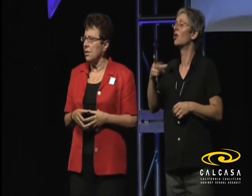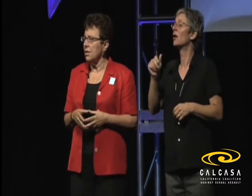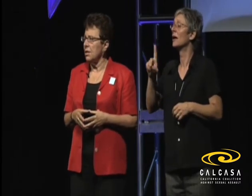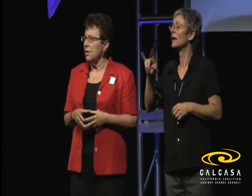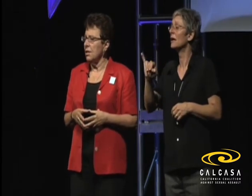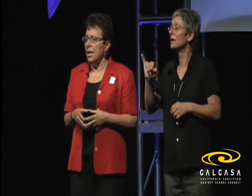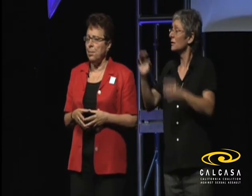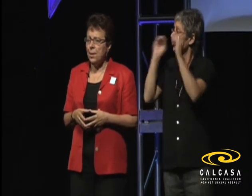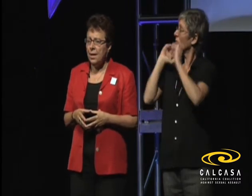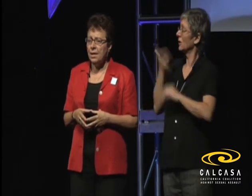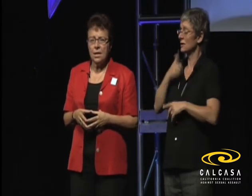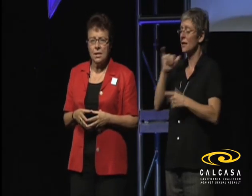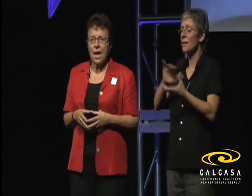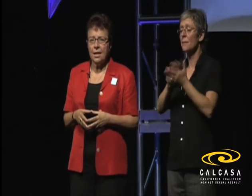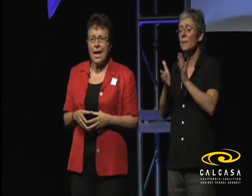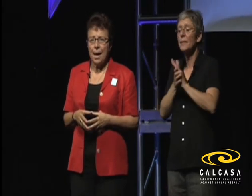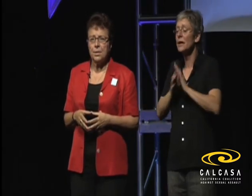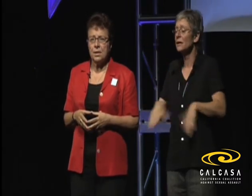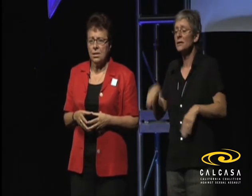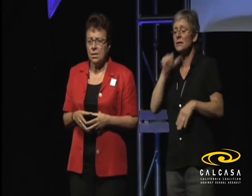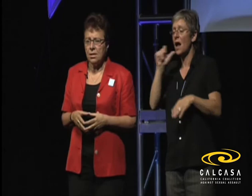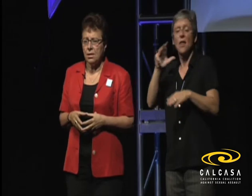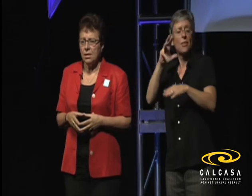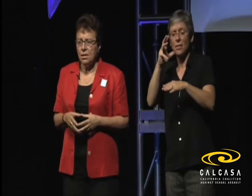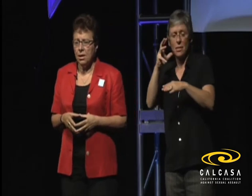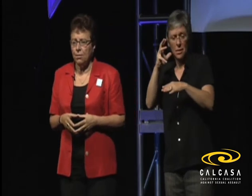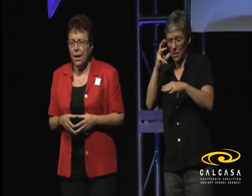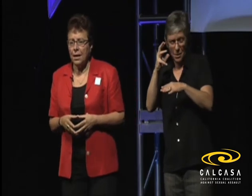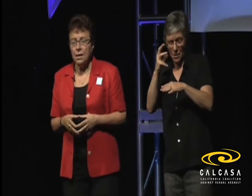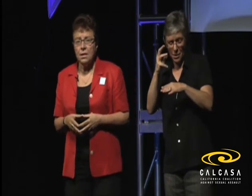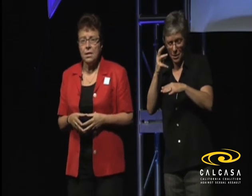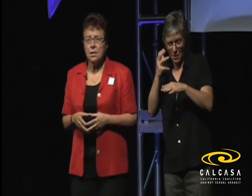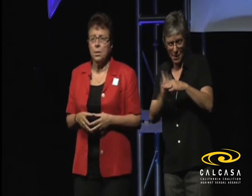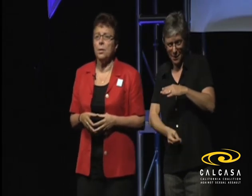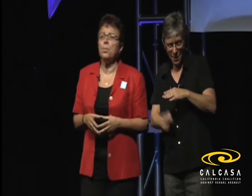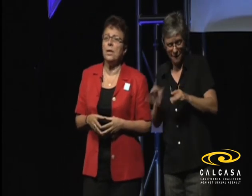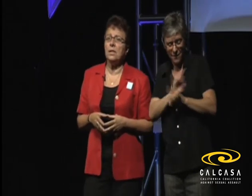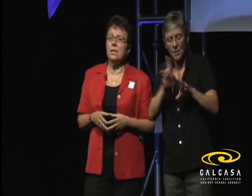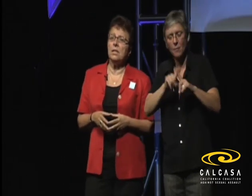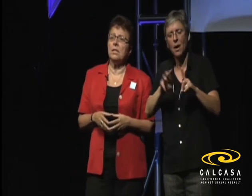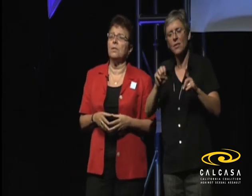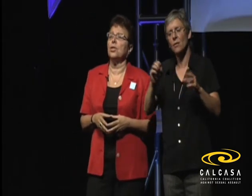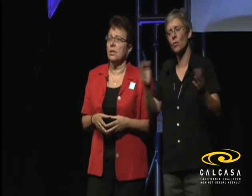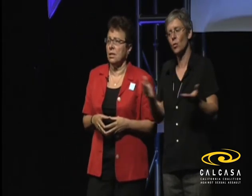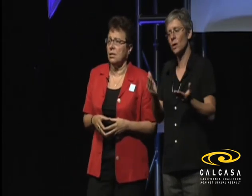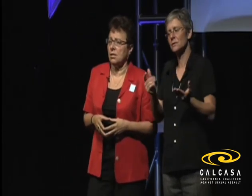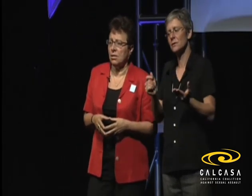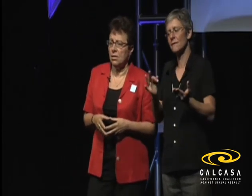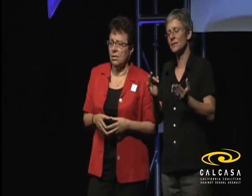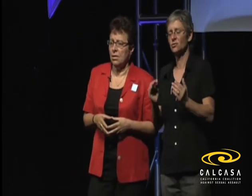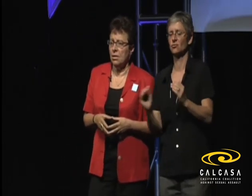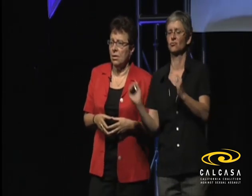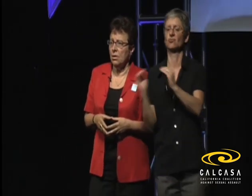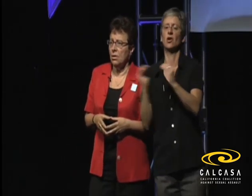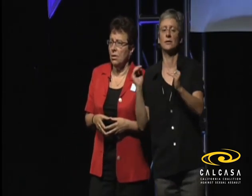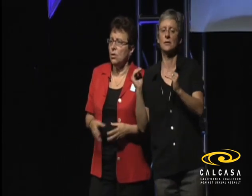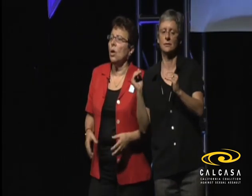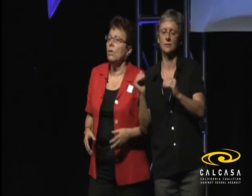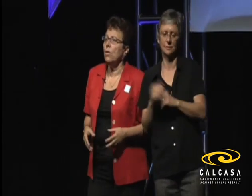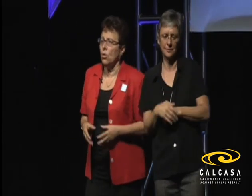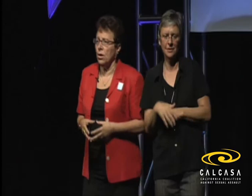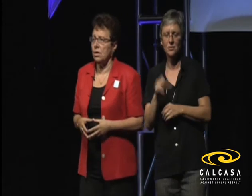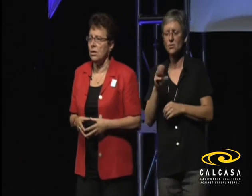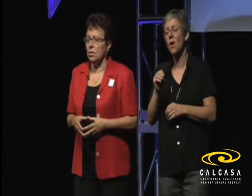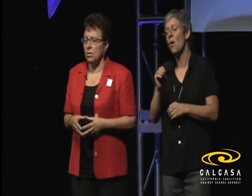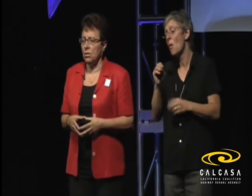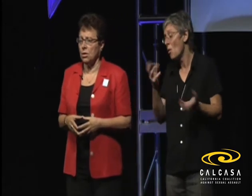us that peace is not the absence of violence, but the presence of justice. So,